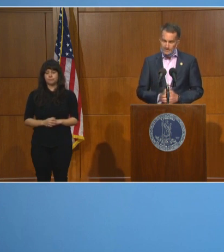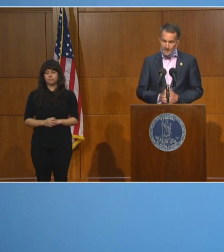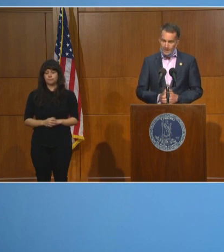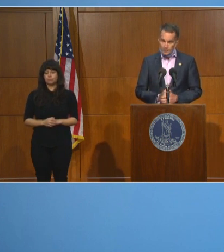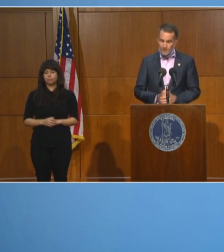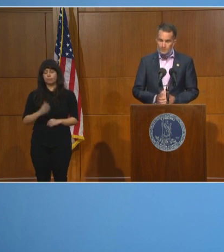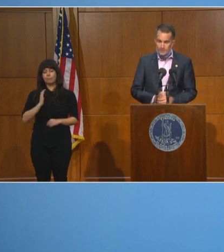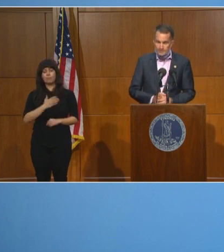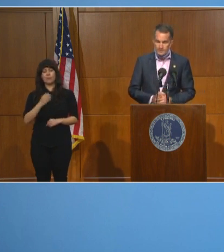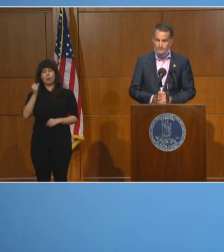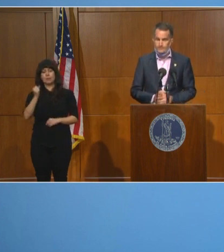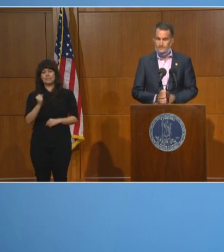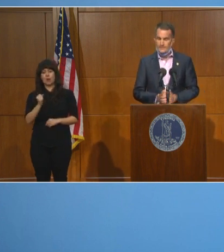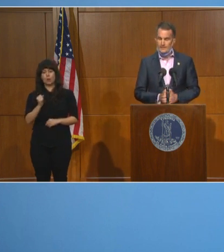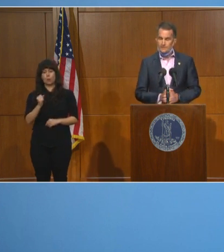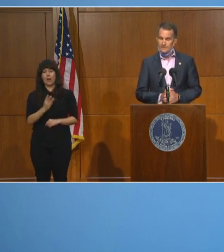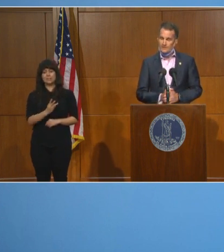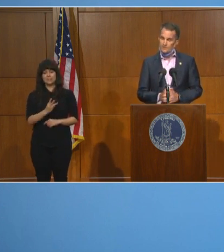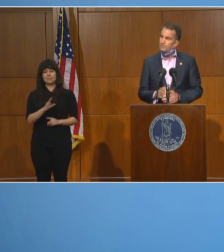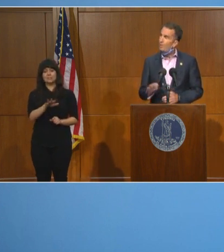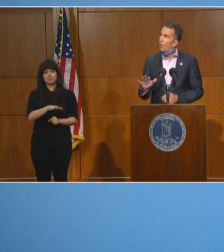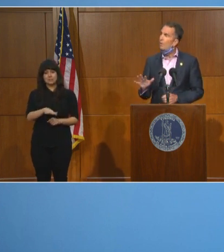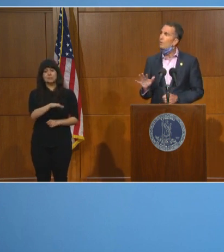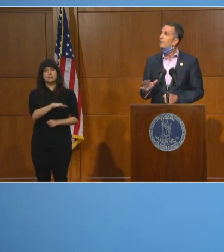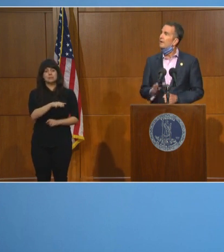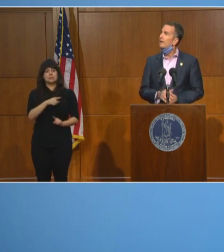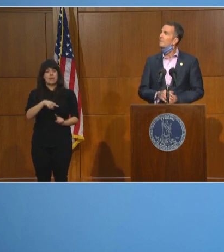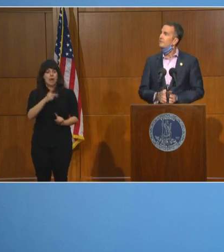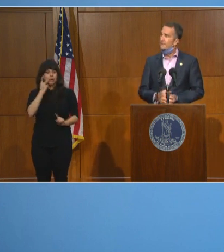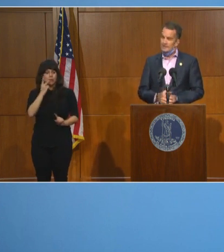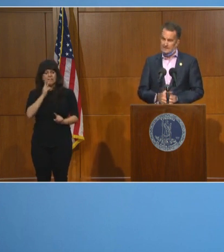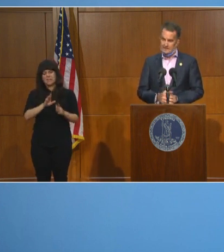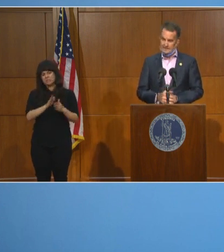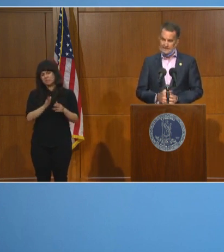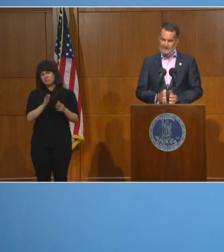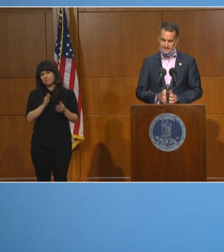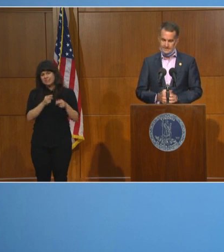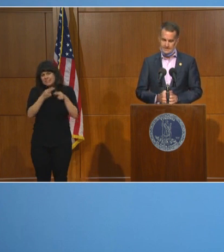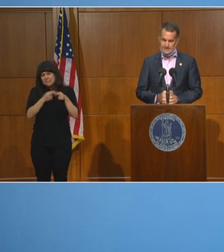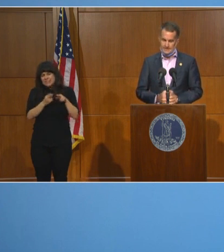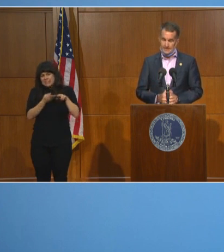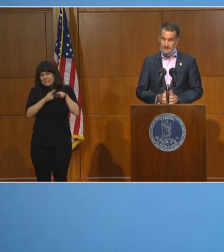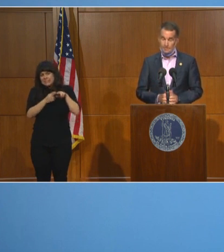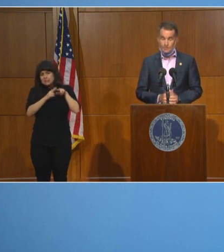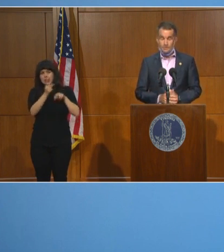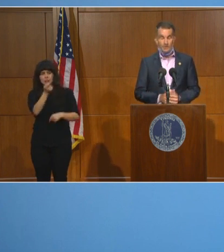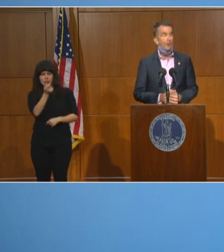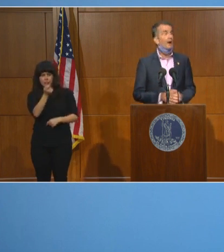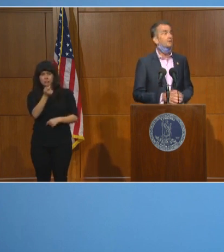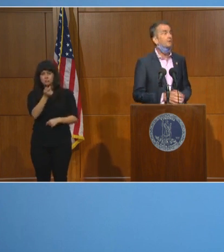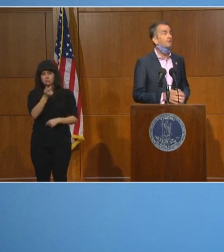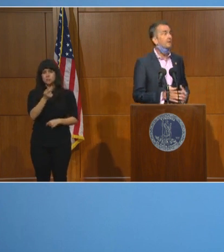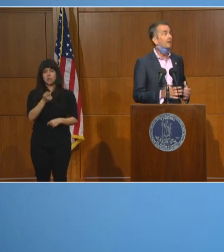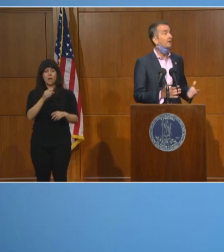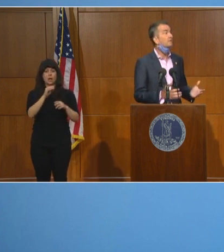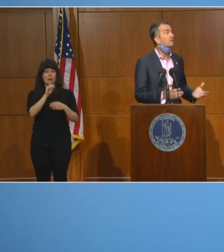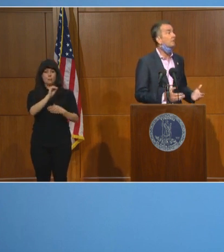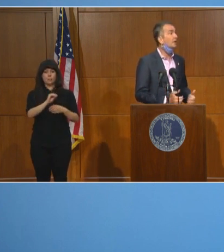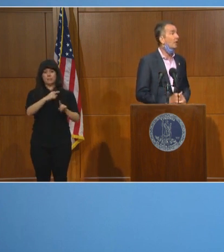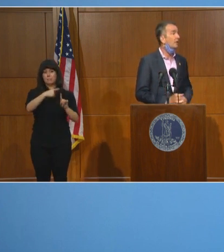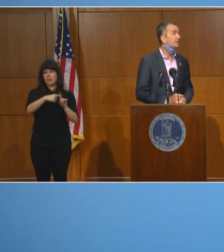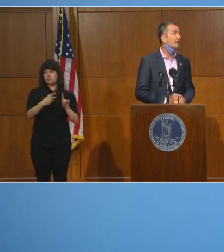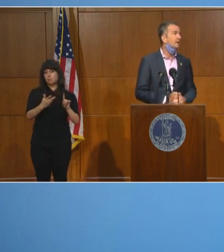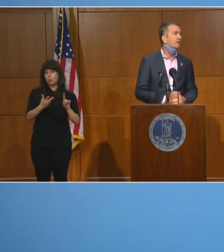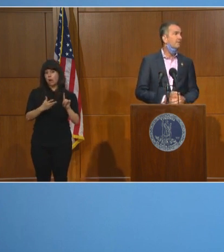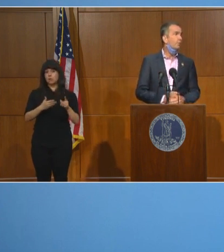Our southwest region is seeing a small uptick in cases. The percent positivity there is still